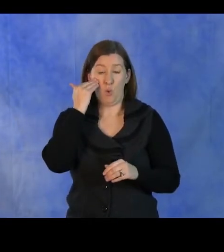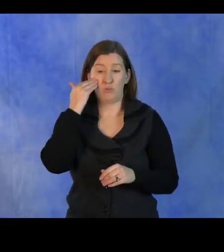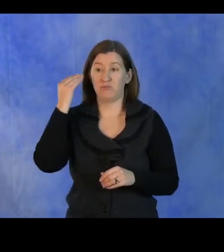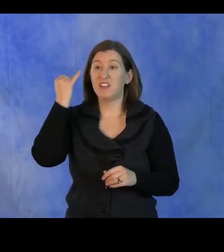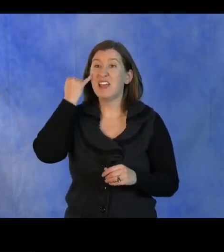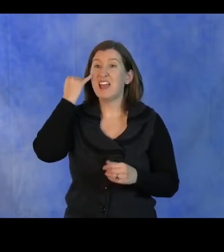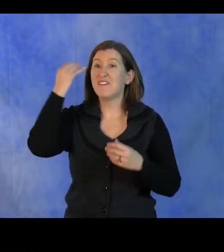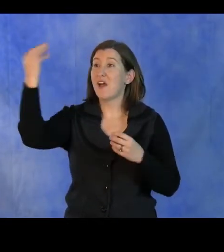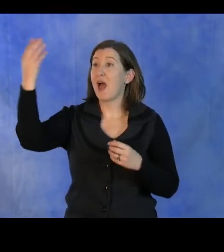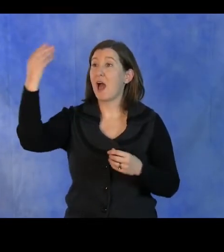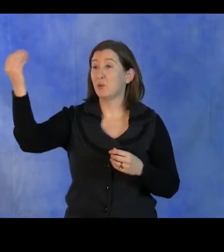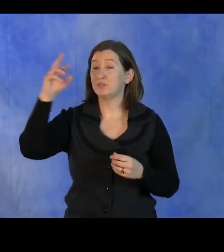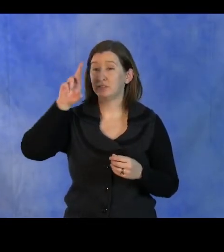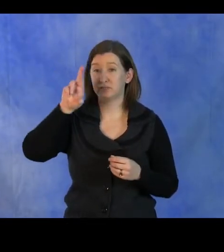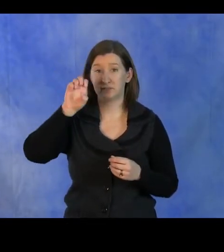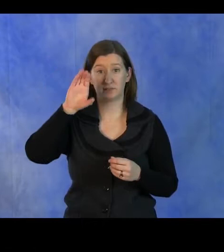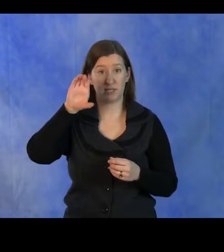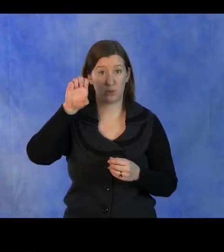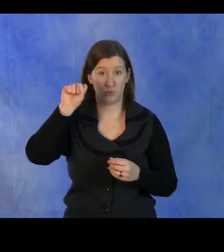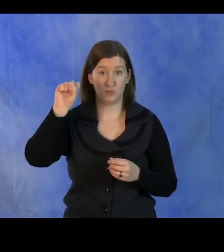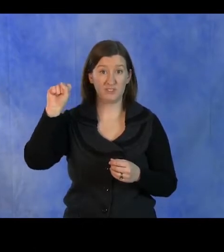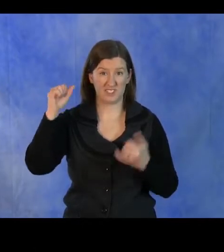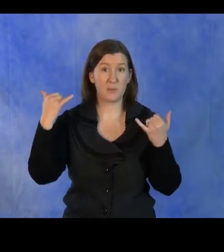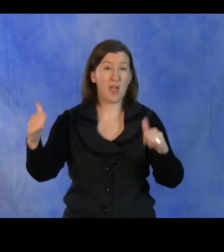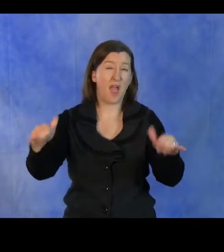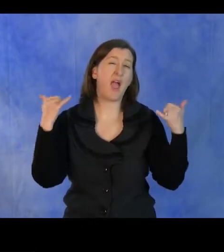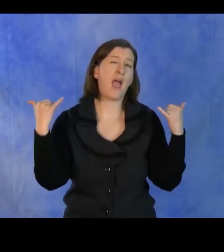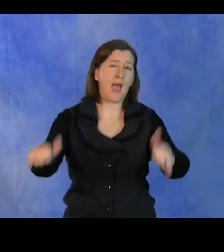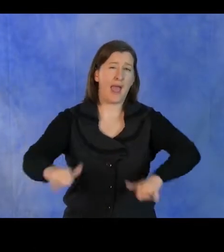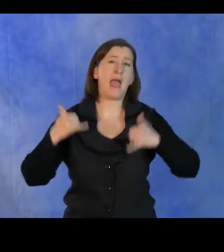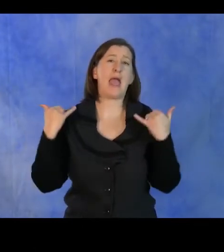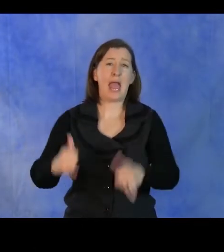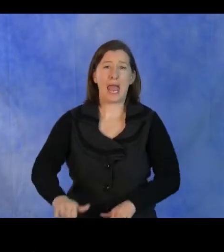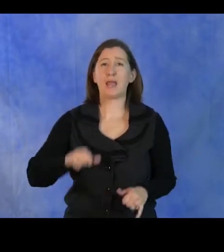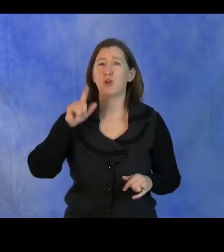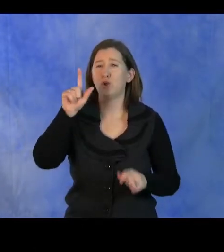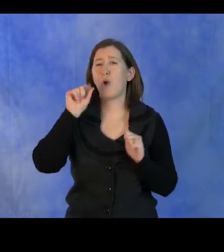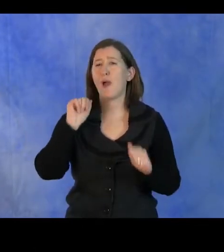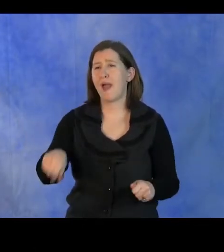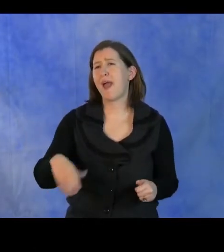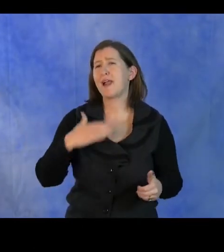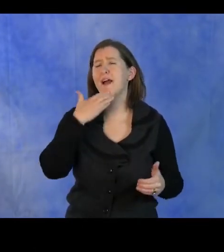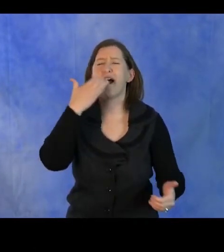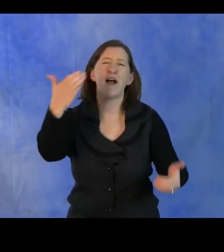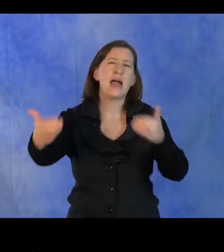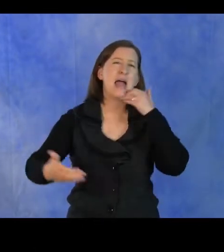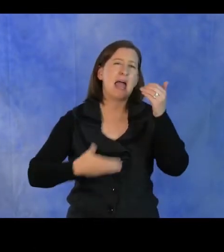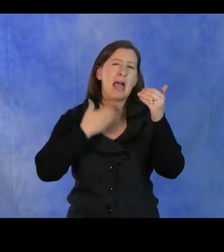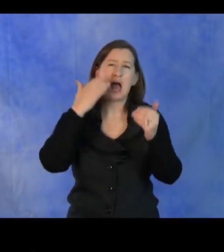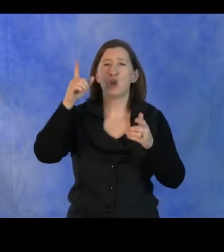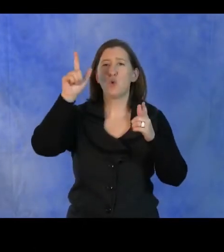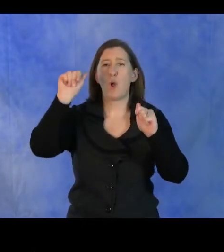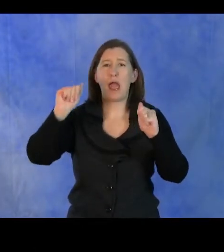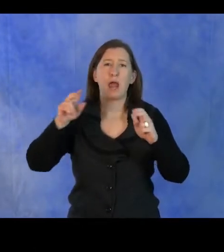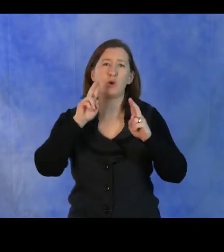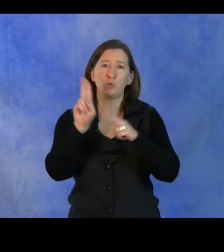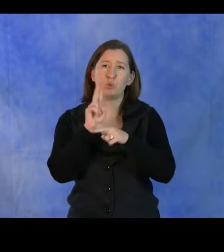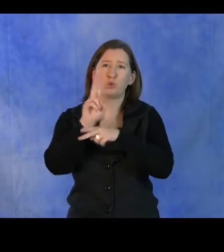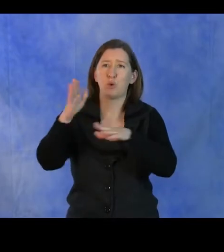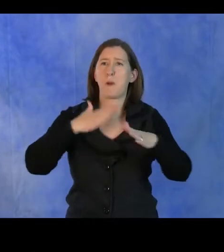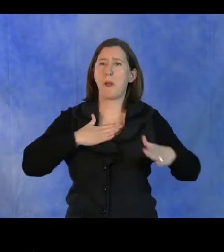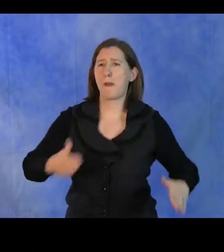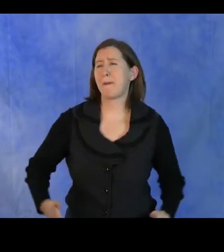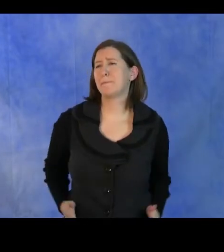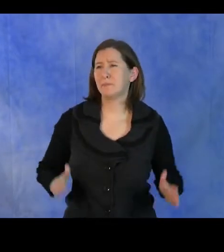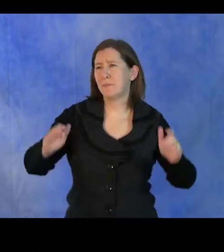So, for example, kids know that they're outside at recess playing, and that you can yell and